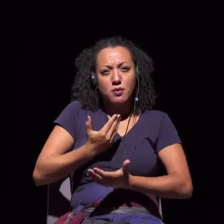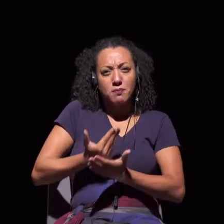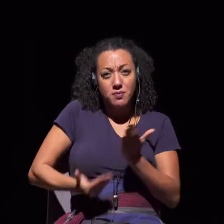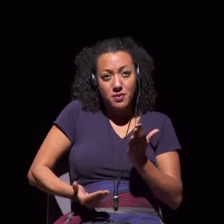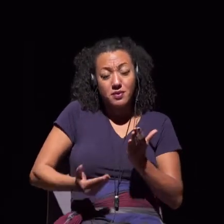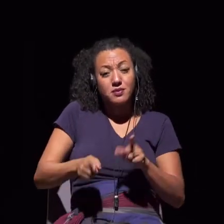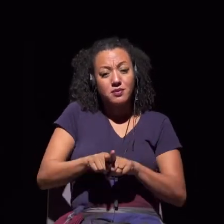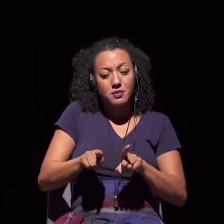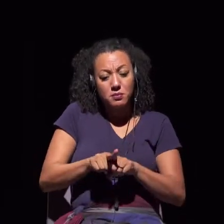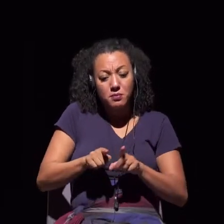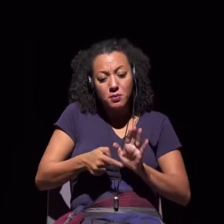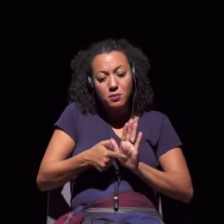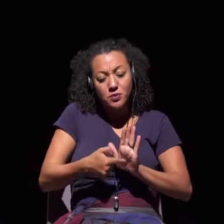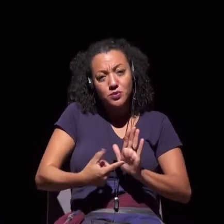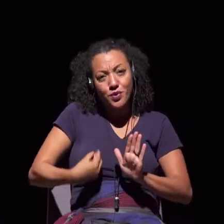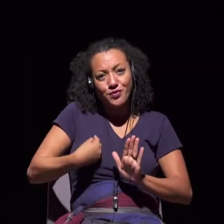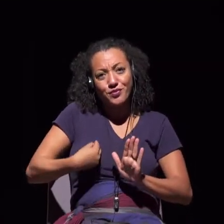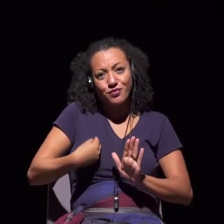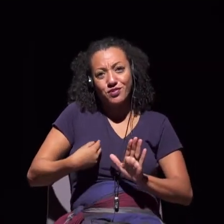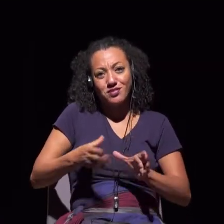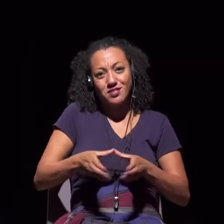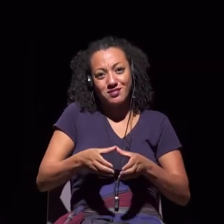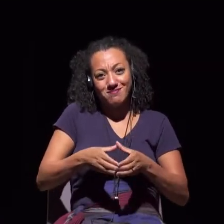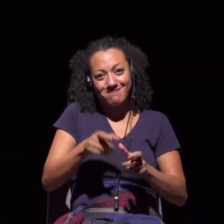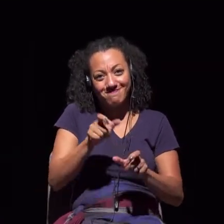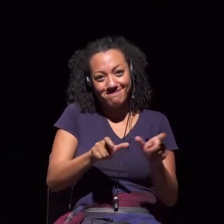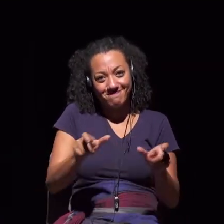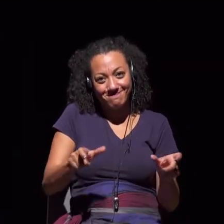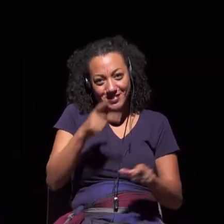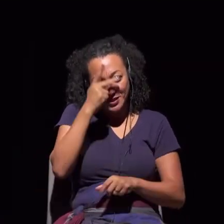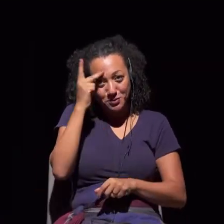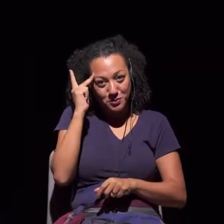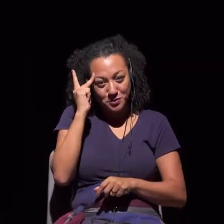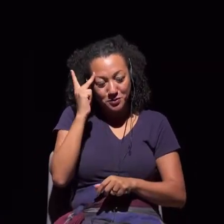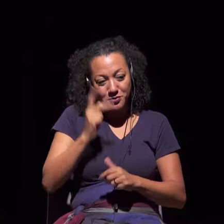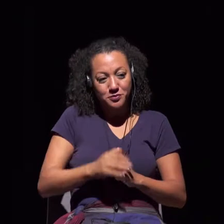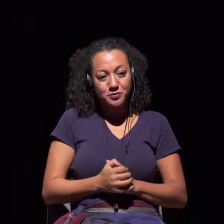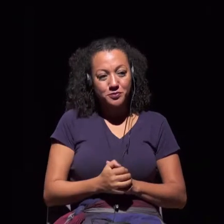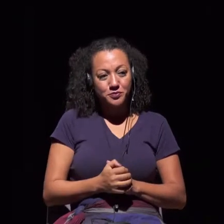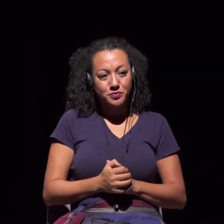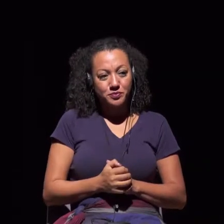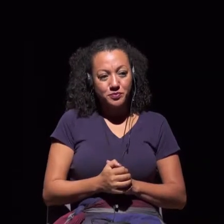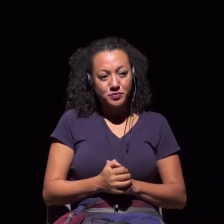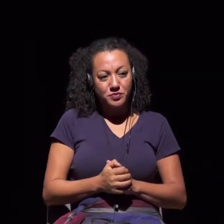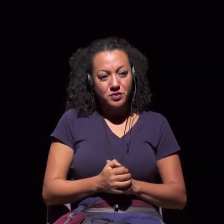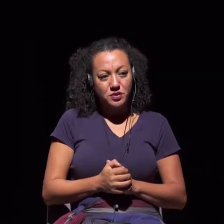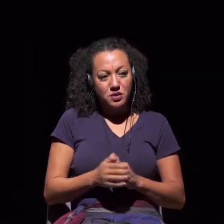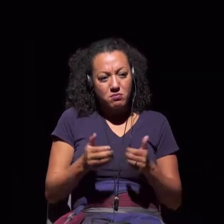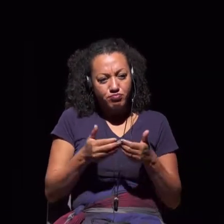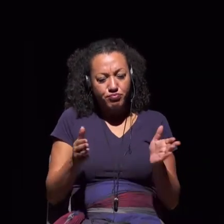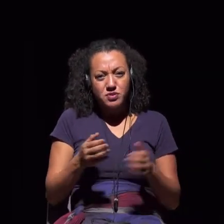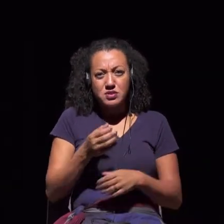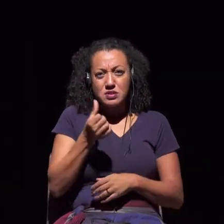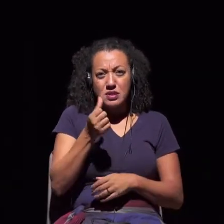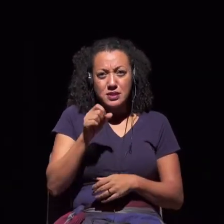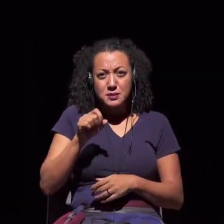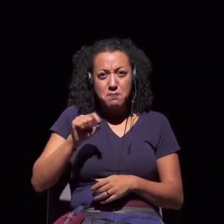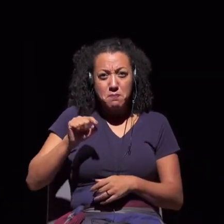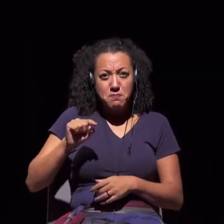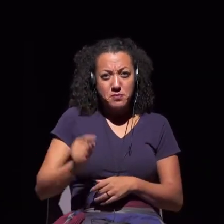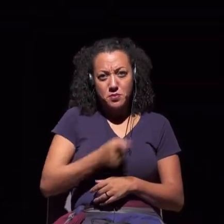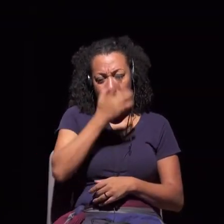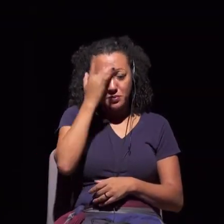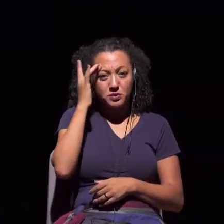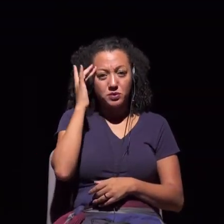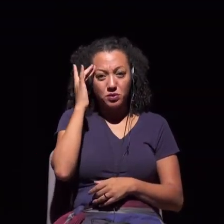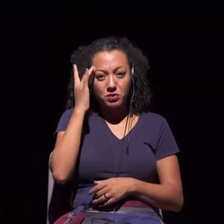opening of the day, we had almost about 5,000-6,000 people attend the exhibition. And since that day, the show was meant to be on view